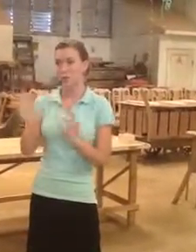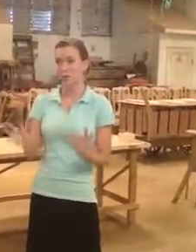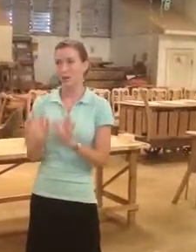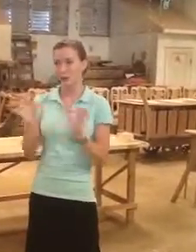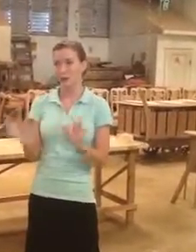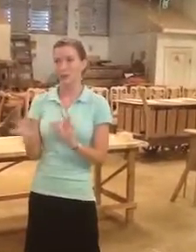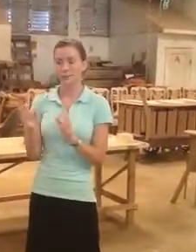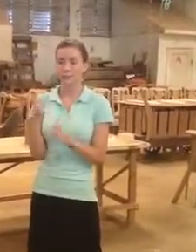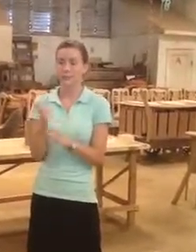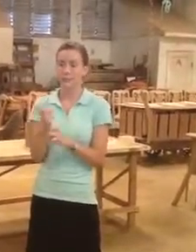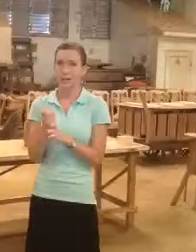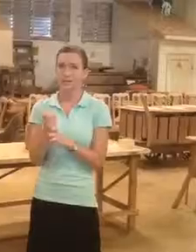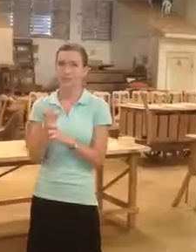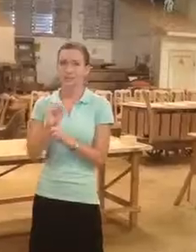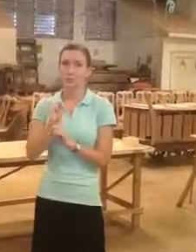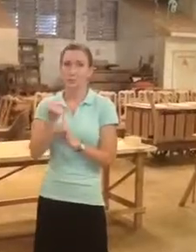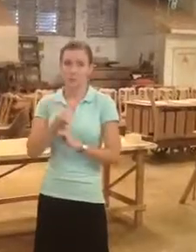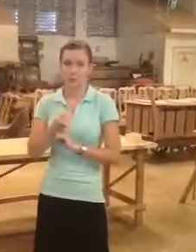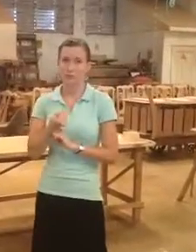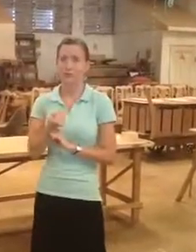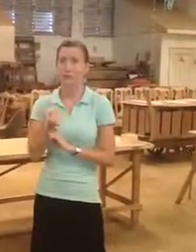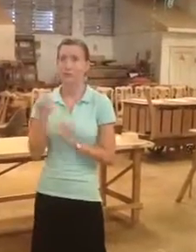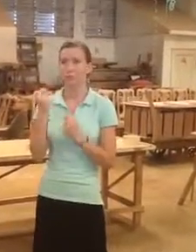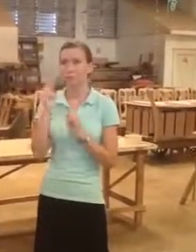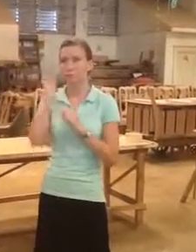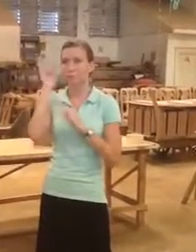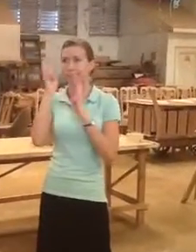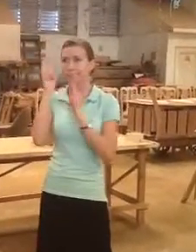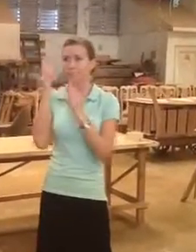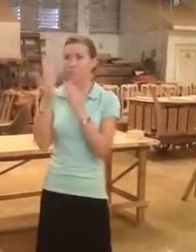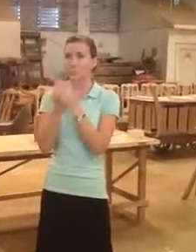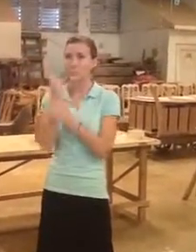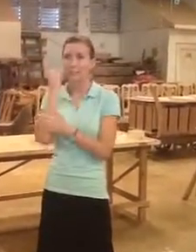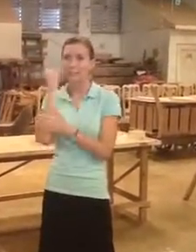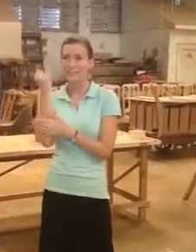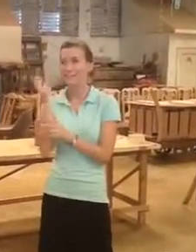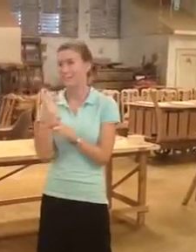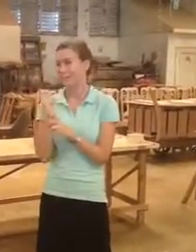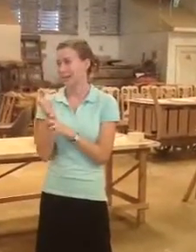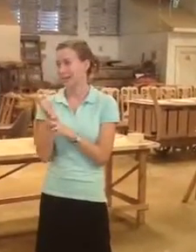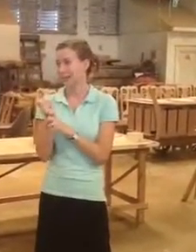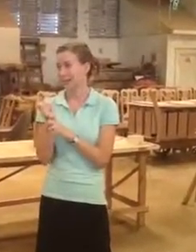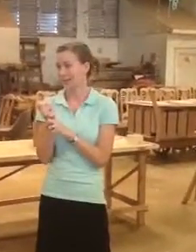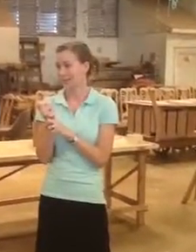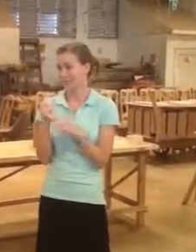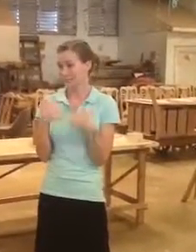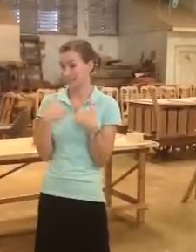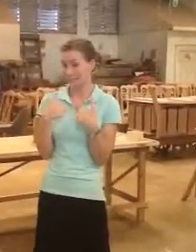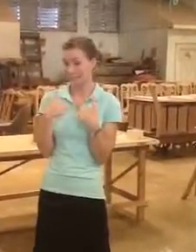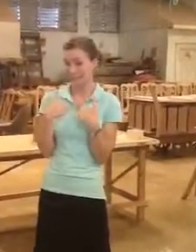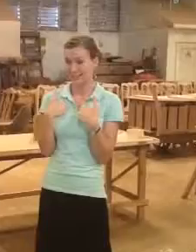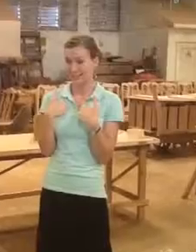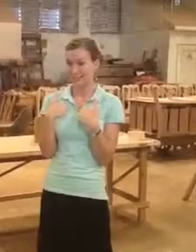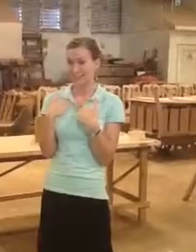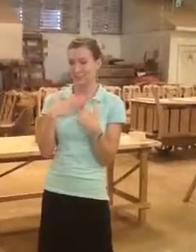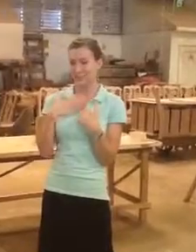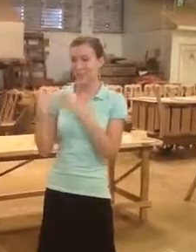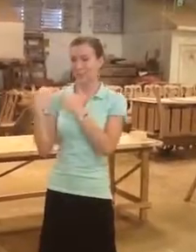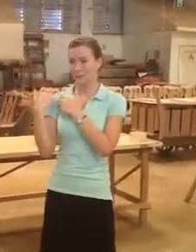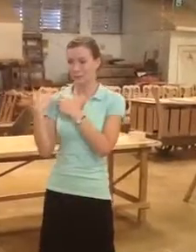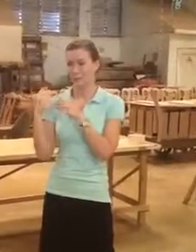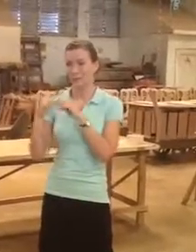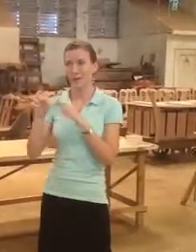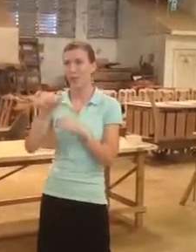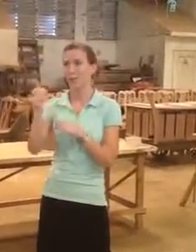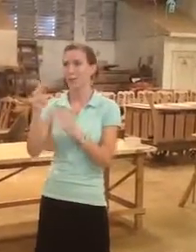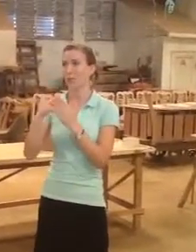We're brainstorming some new ideas, where do we go? And that's hard because not only do I have to think about some of that, but there's other projects, as you